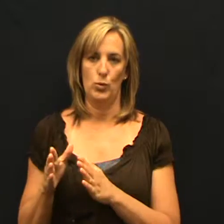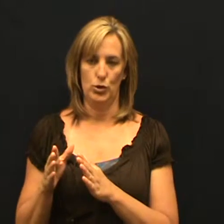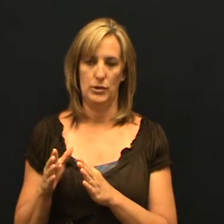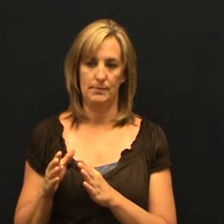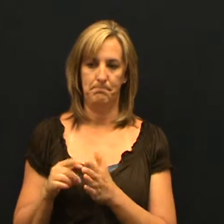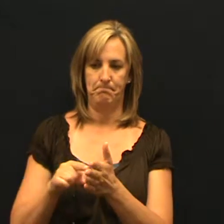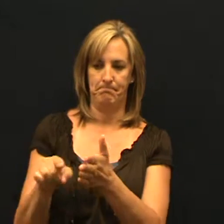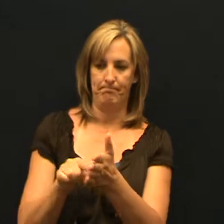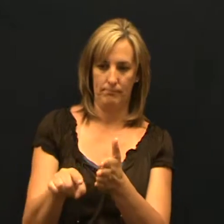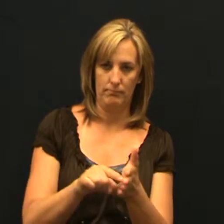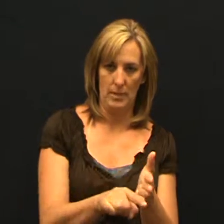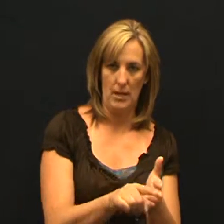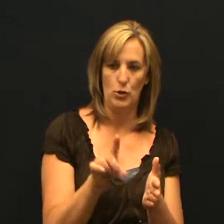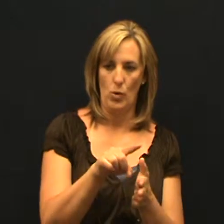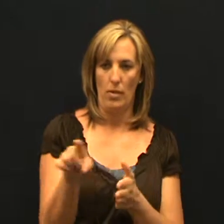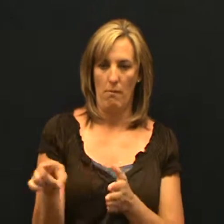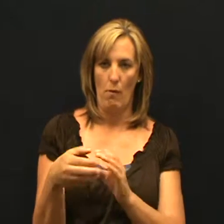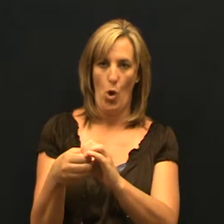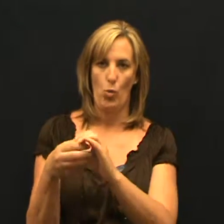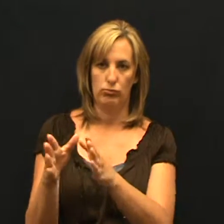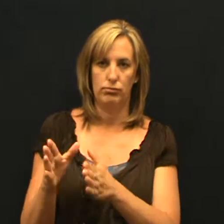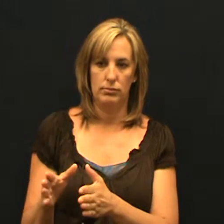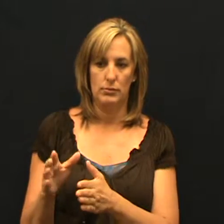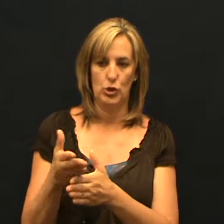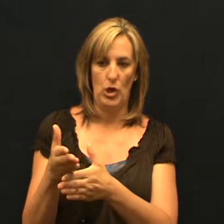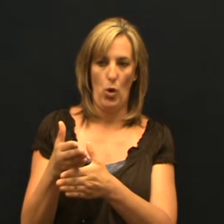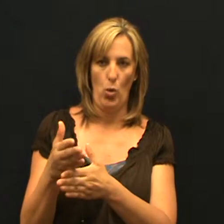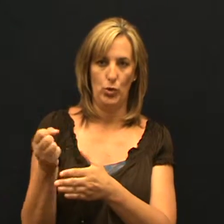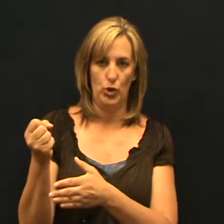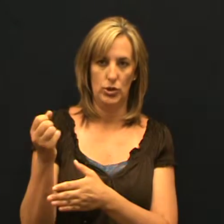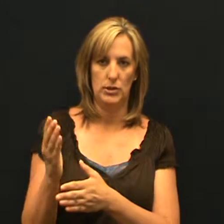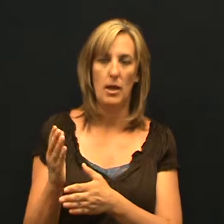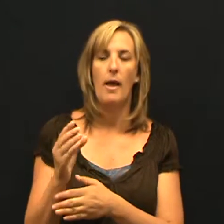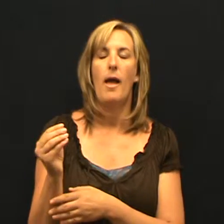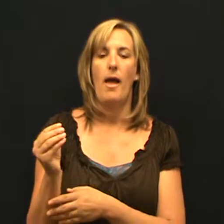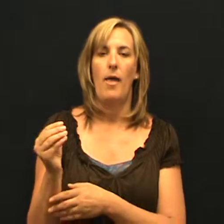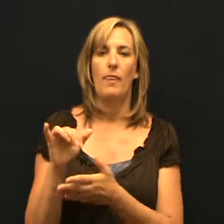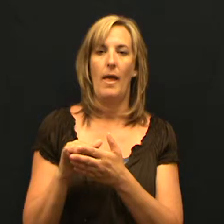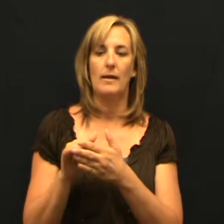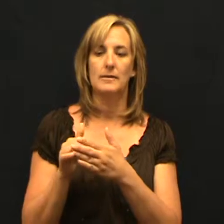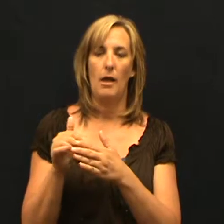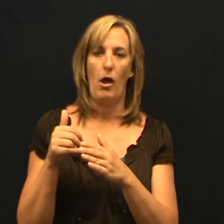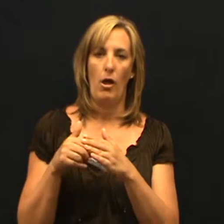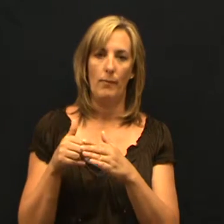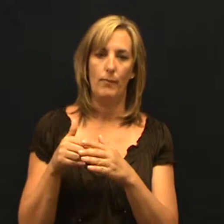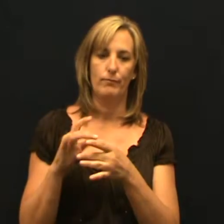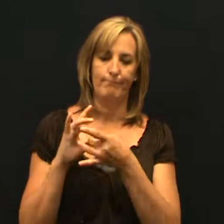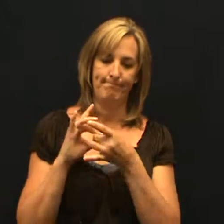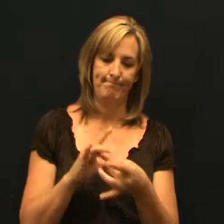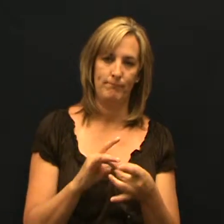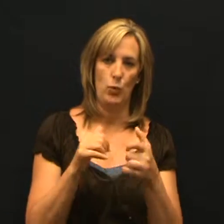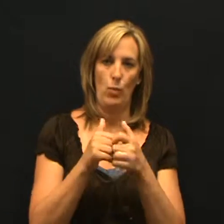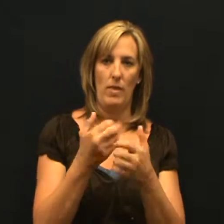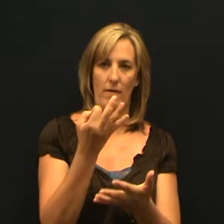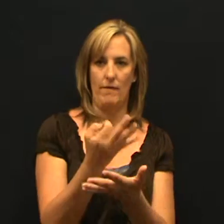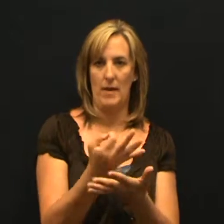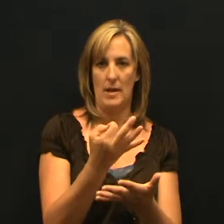dividends, that would show up as an outflow under financing activities, because the issuance